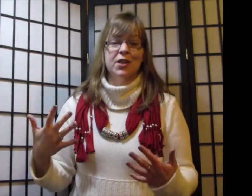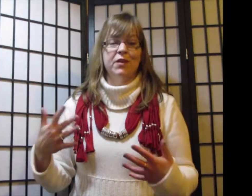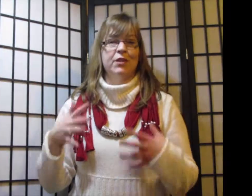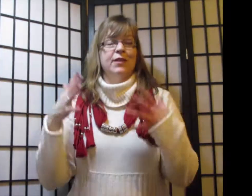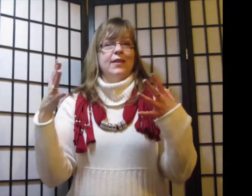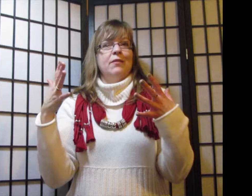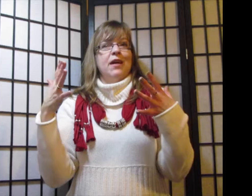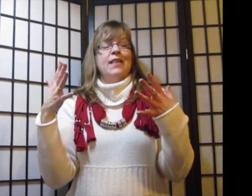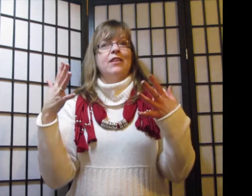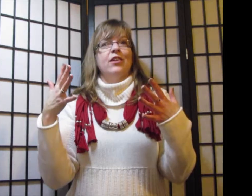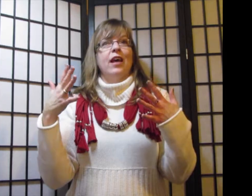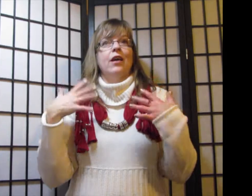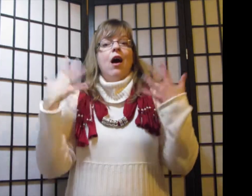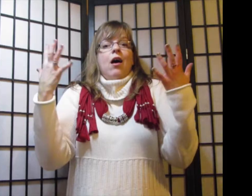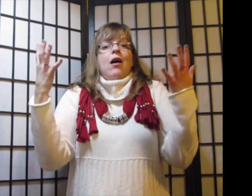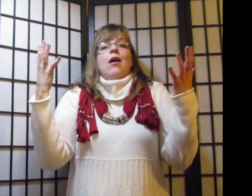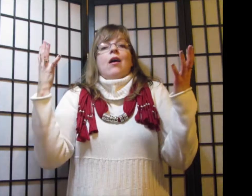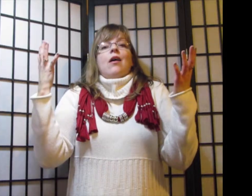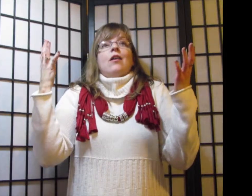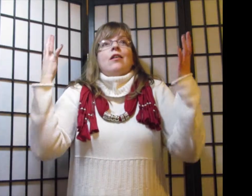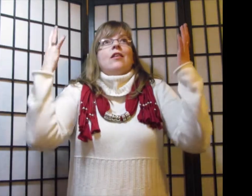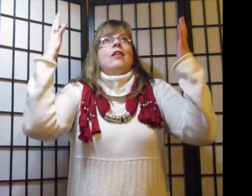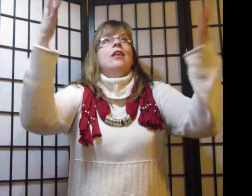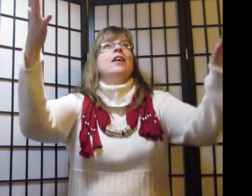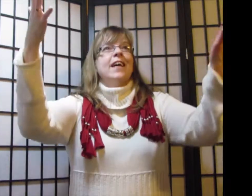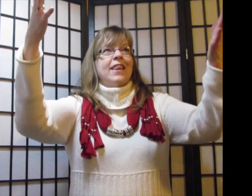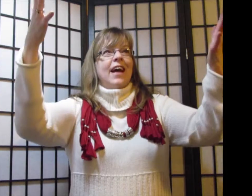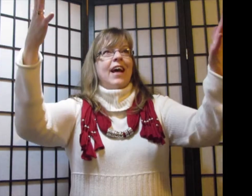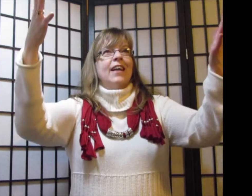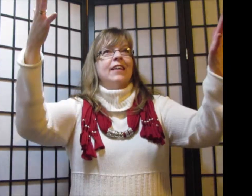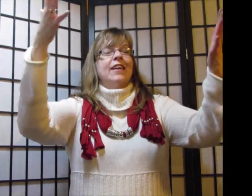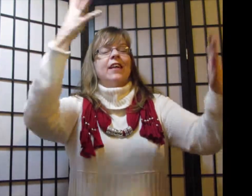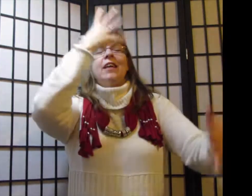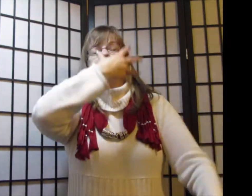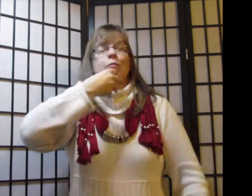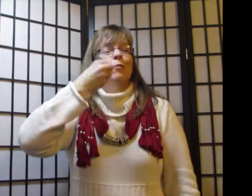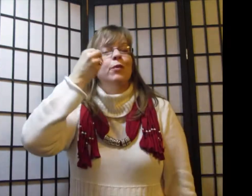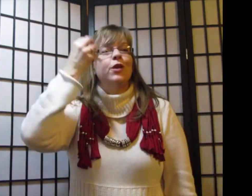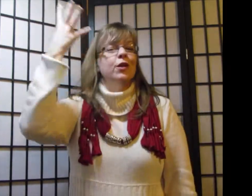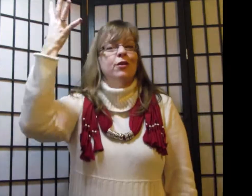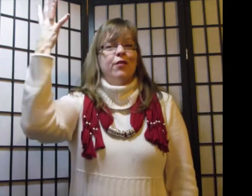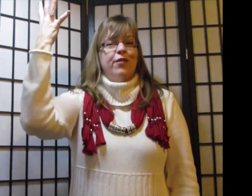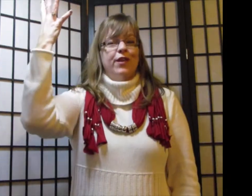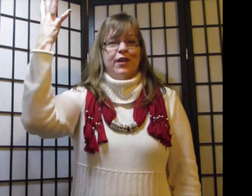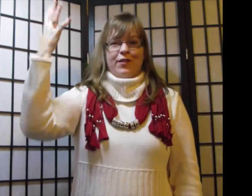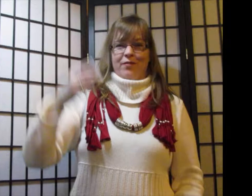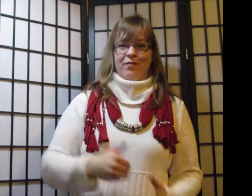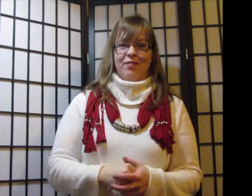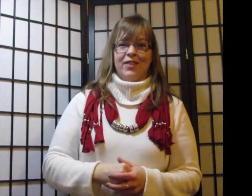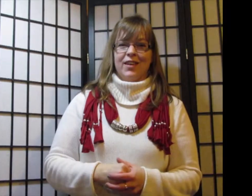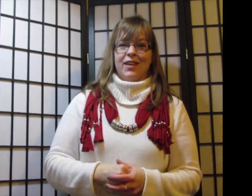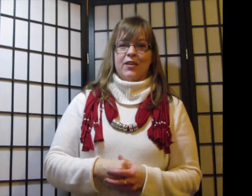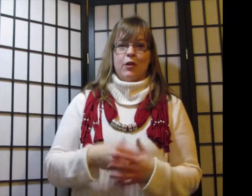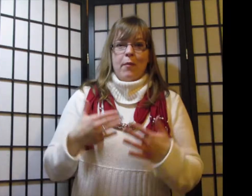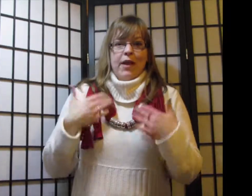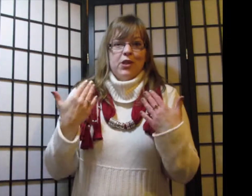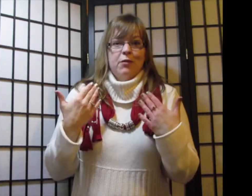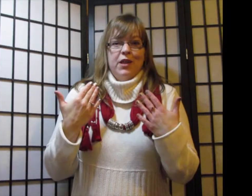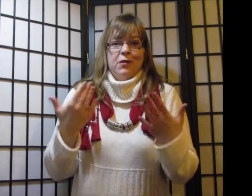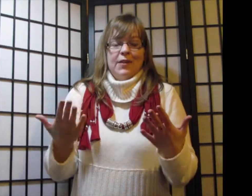when you see one, you're like, oh, look at that. It's beautiful. So make sure when you